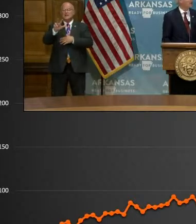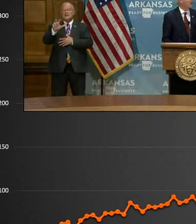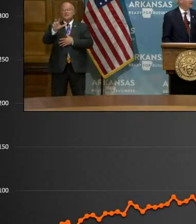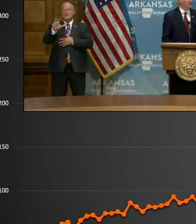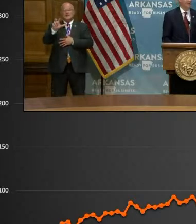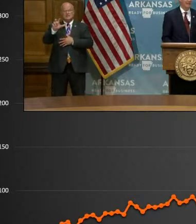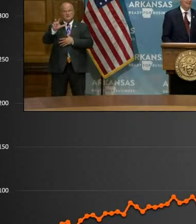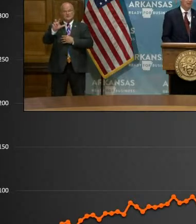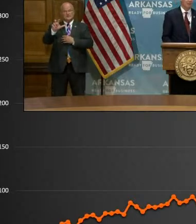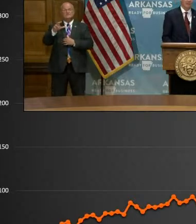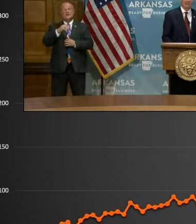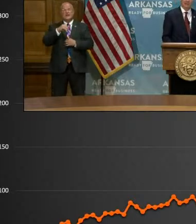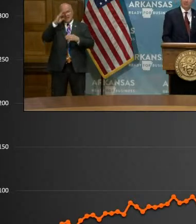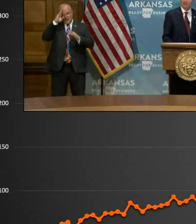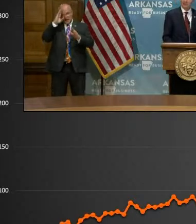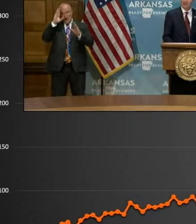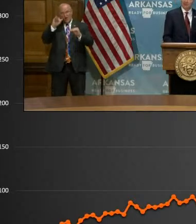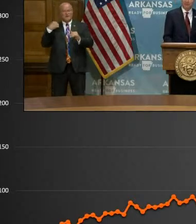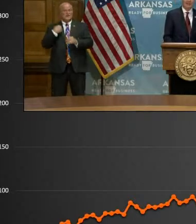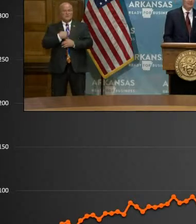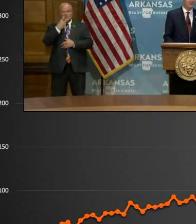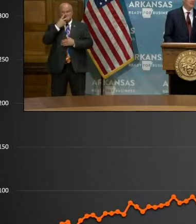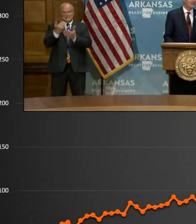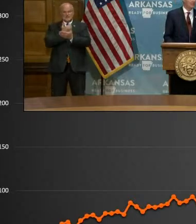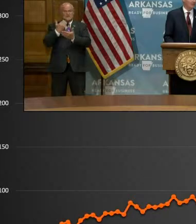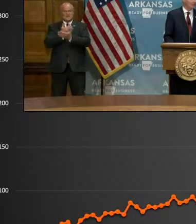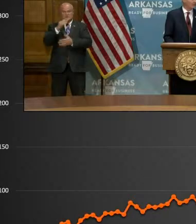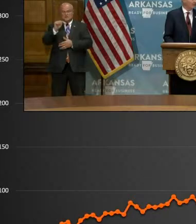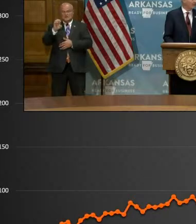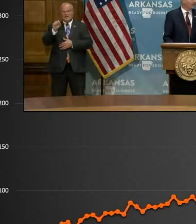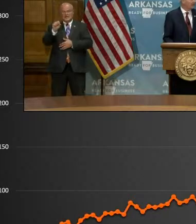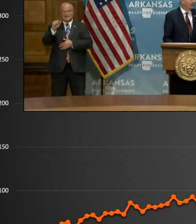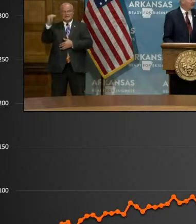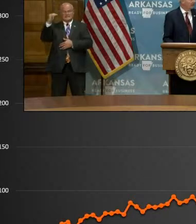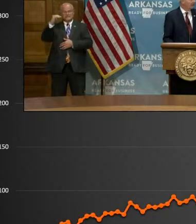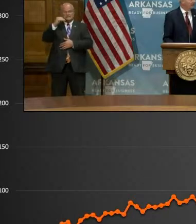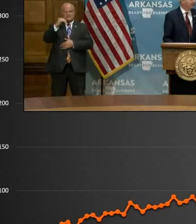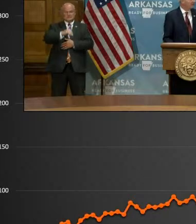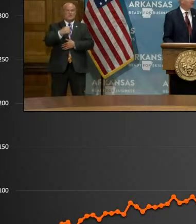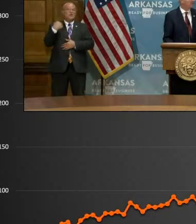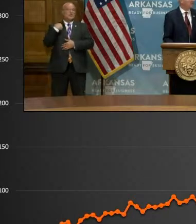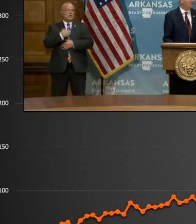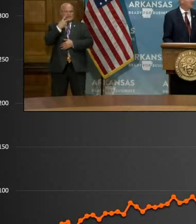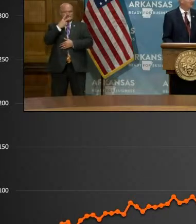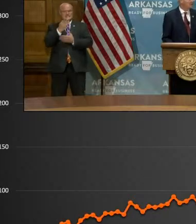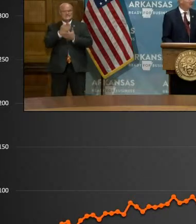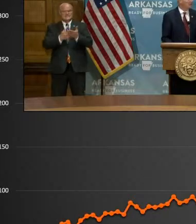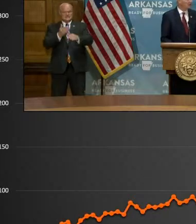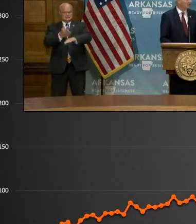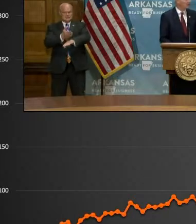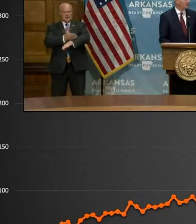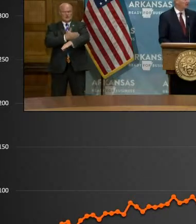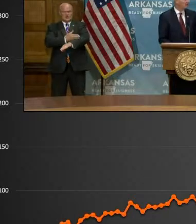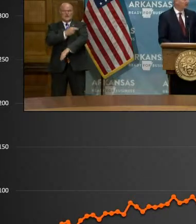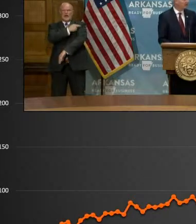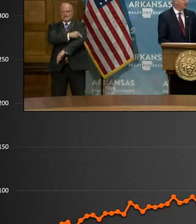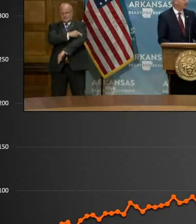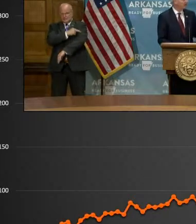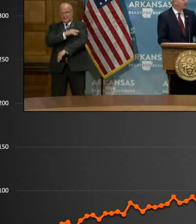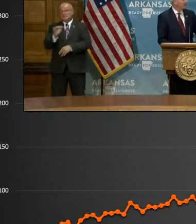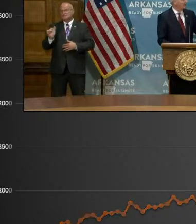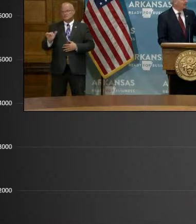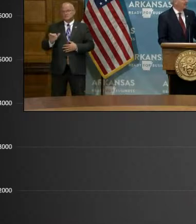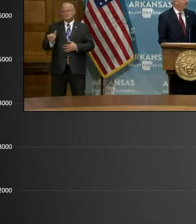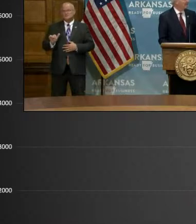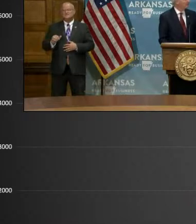300 mark, and hopefully as we see the new cases on the decline, we'll see some progress in the